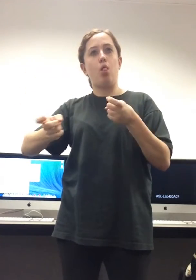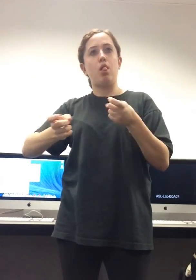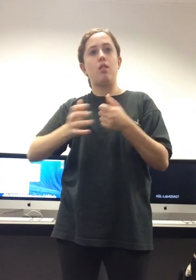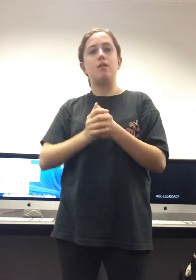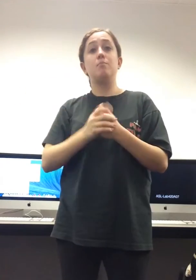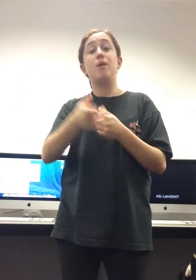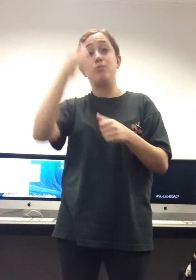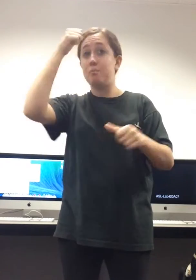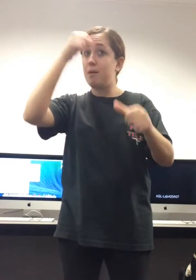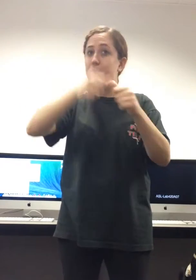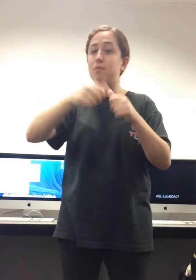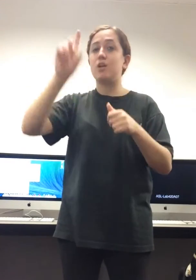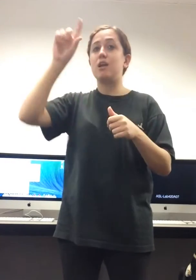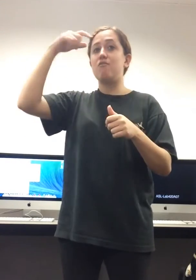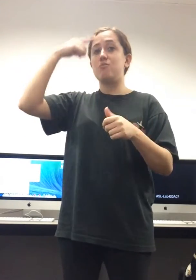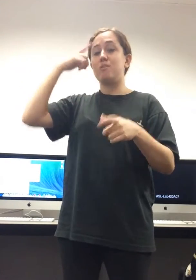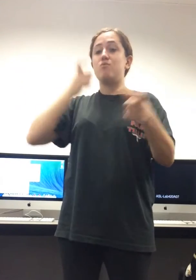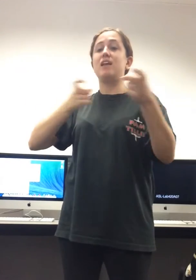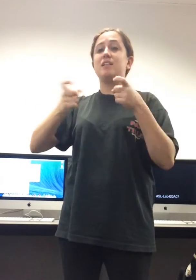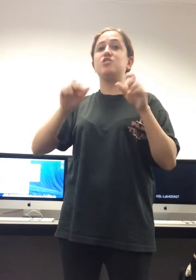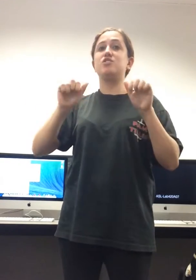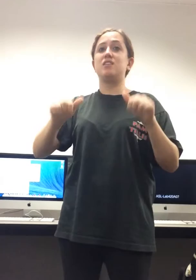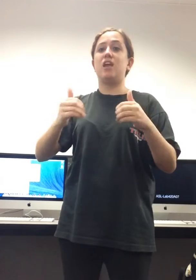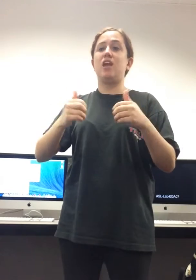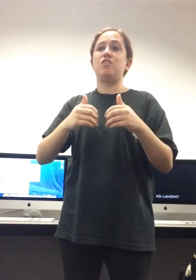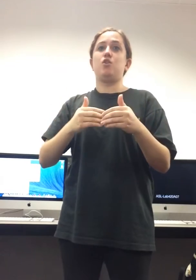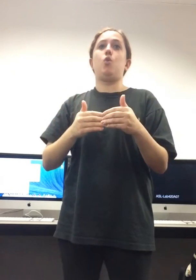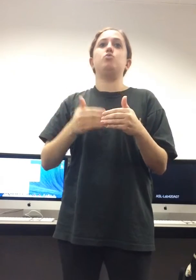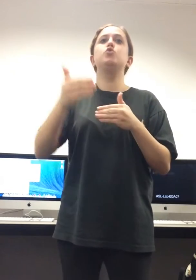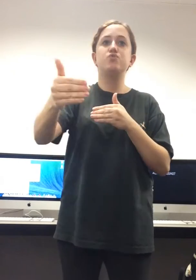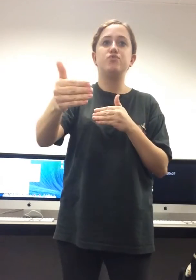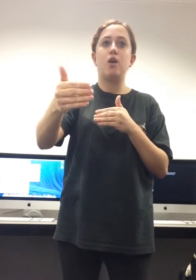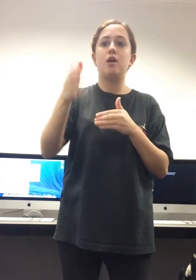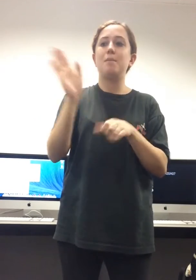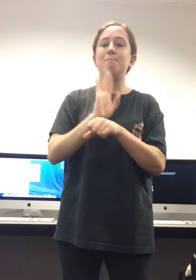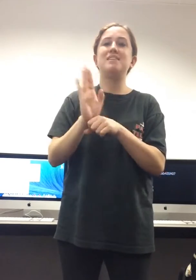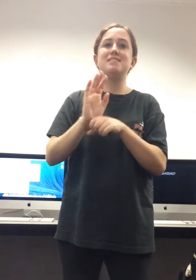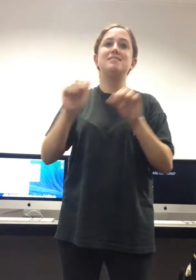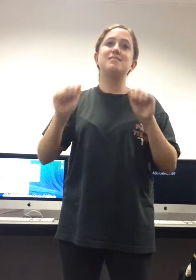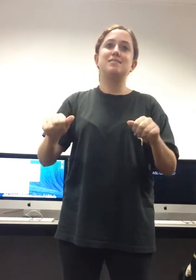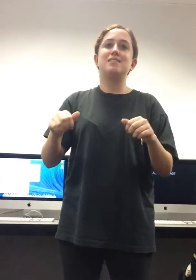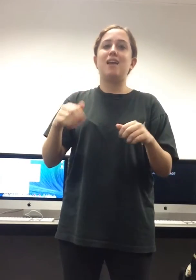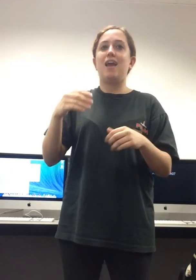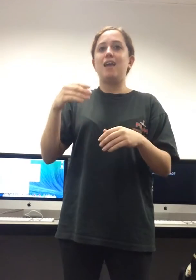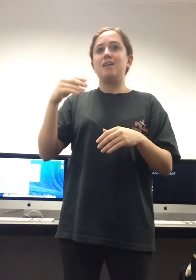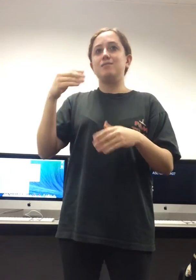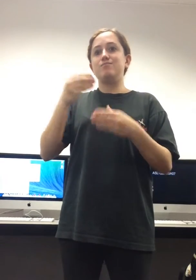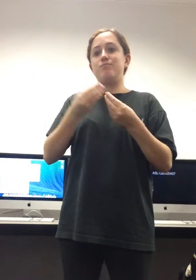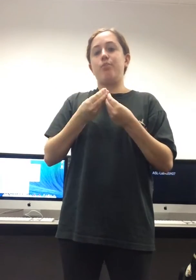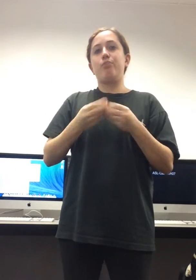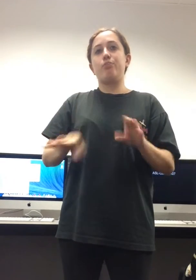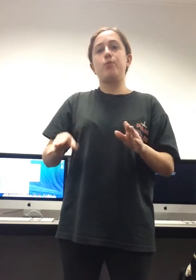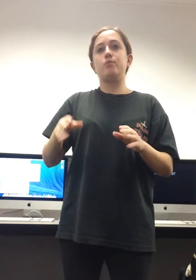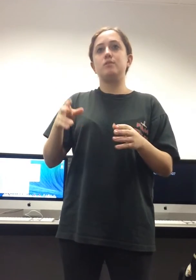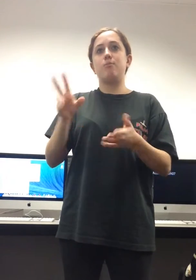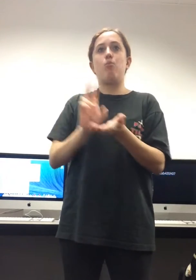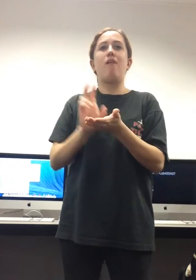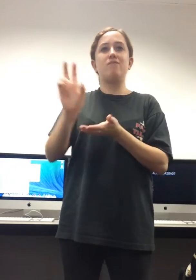too far, and businesses can lose profits and not make money. And that